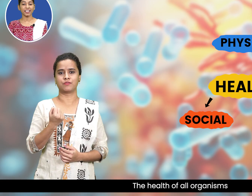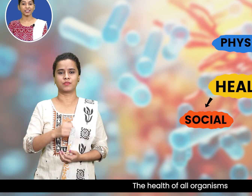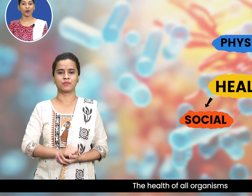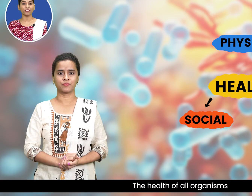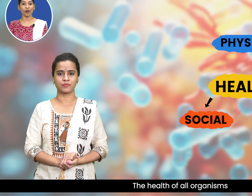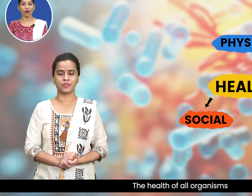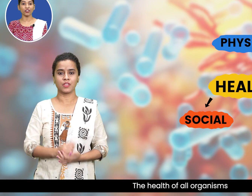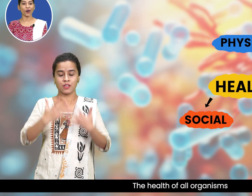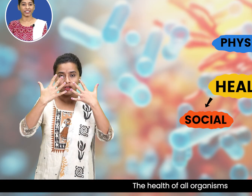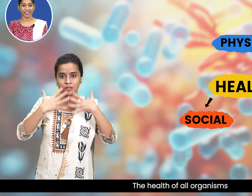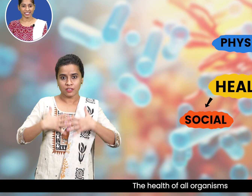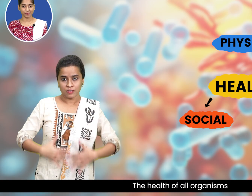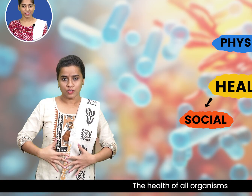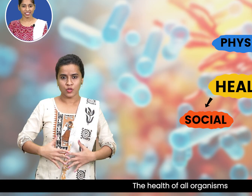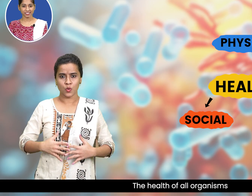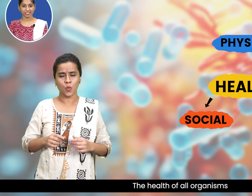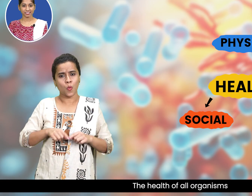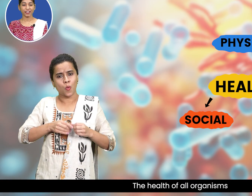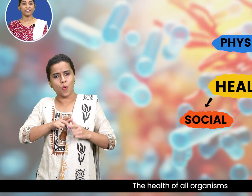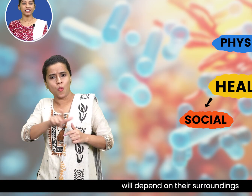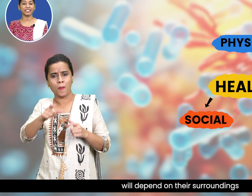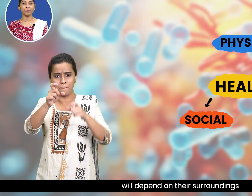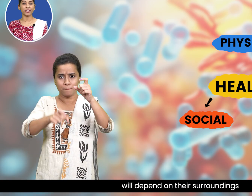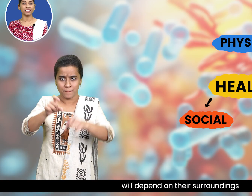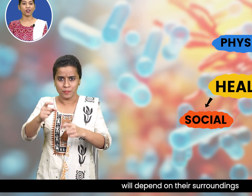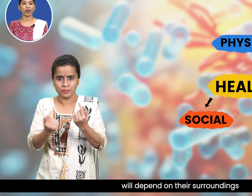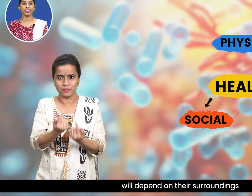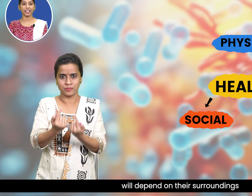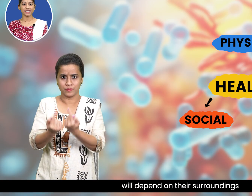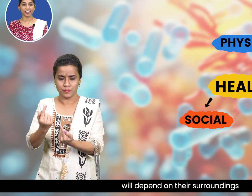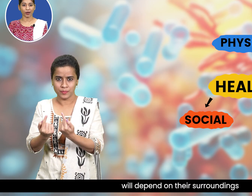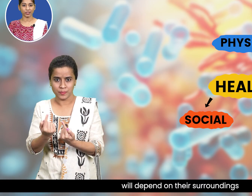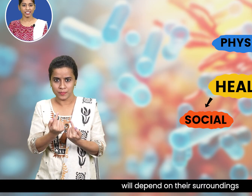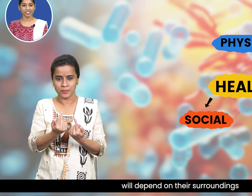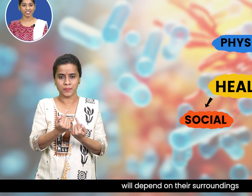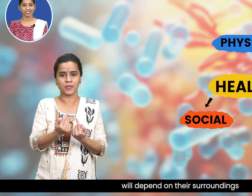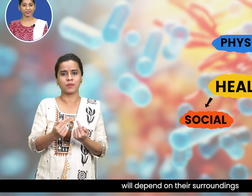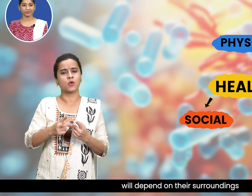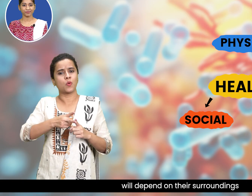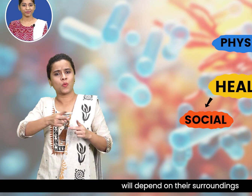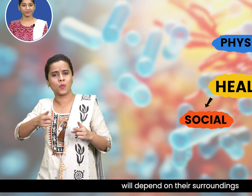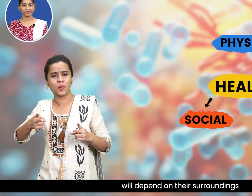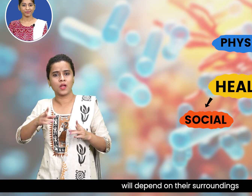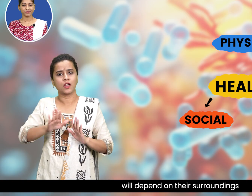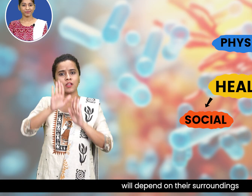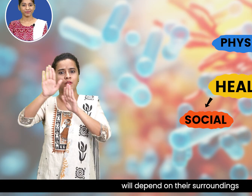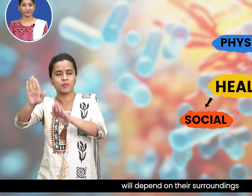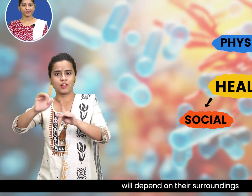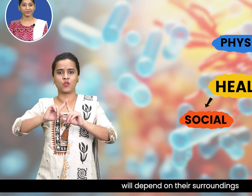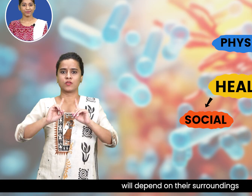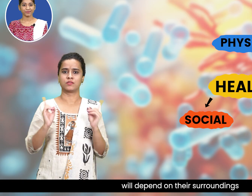The health of all organisms will depend on their surroundings